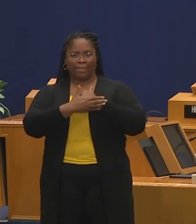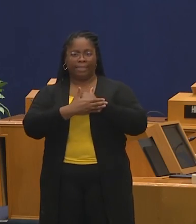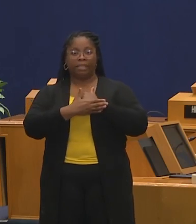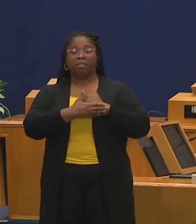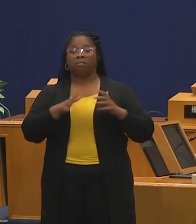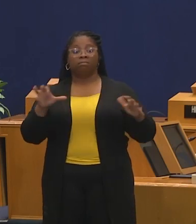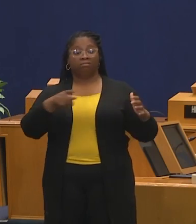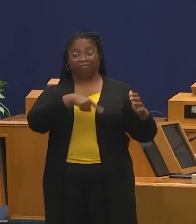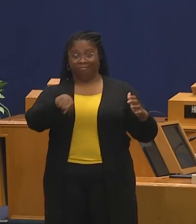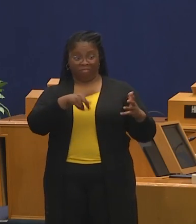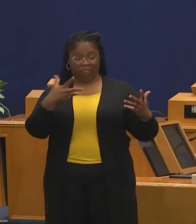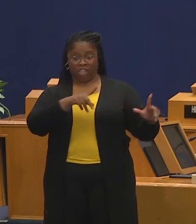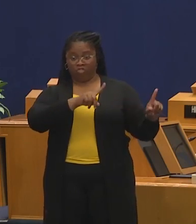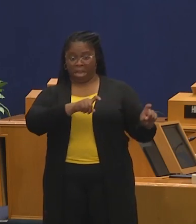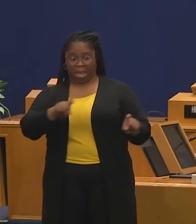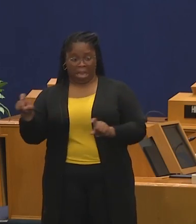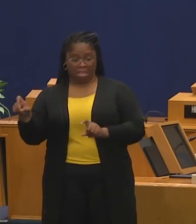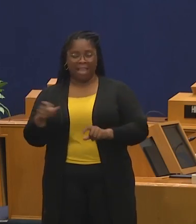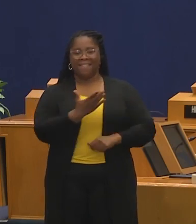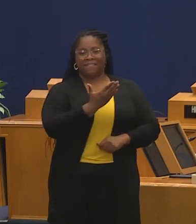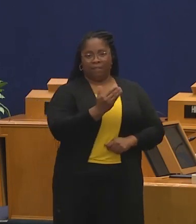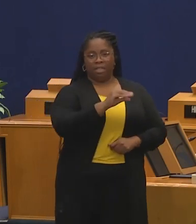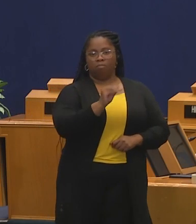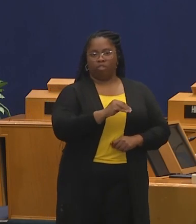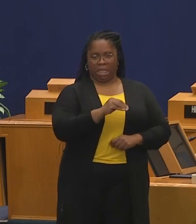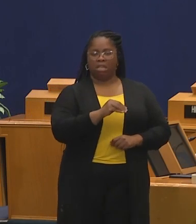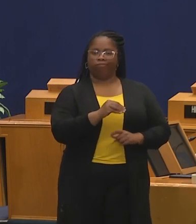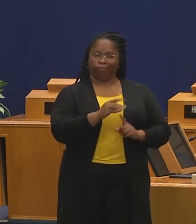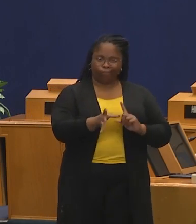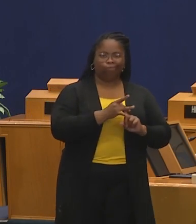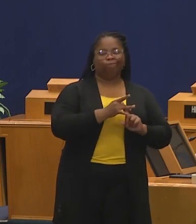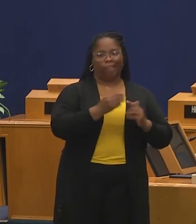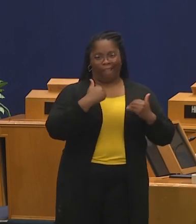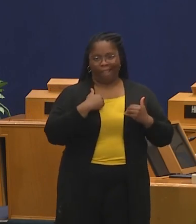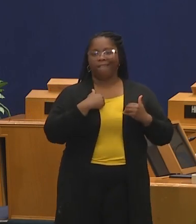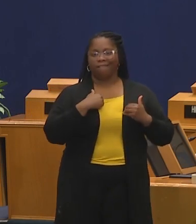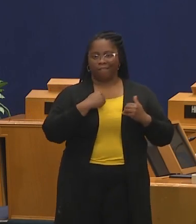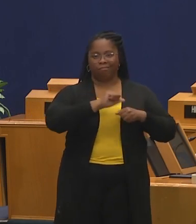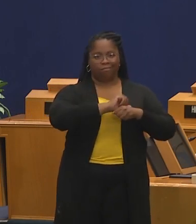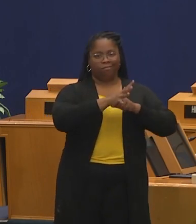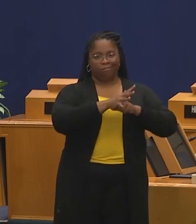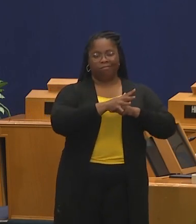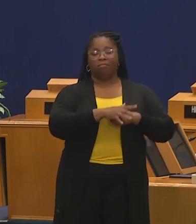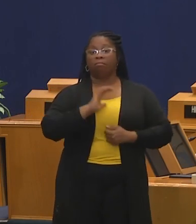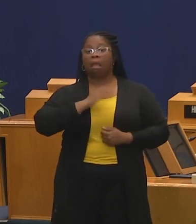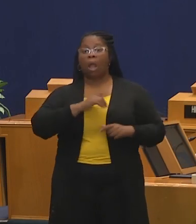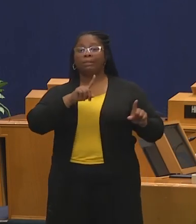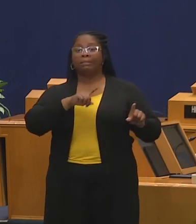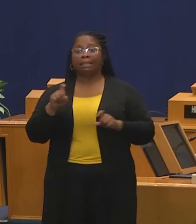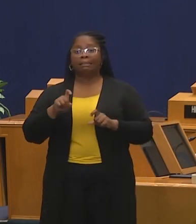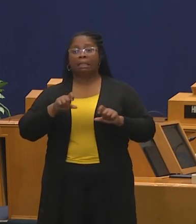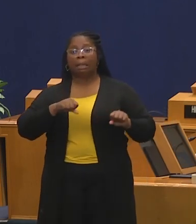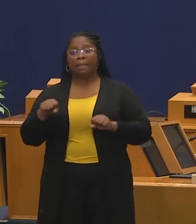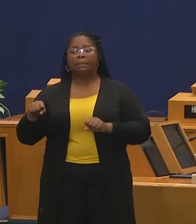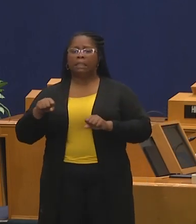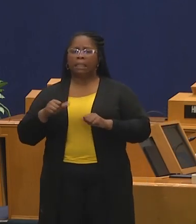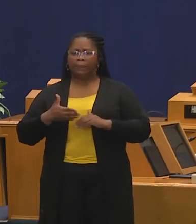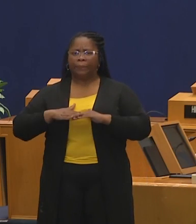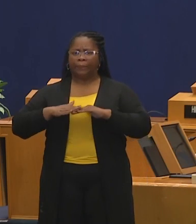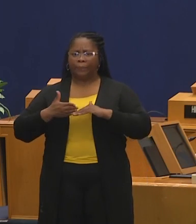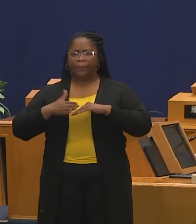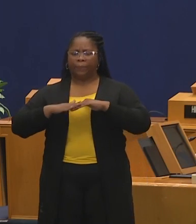of people who have tested to date have been positive. And although the testing capacity continues to increase, we